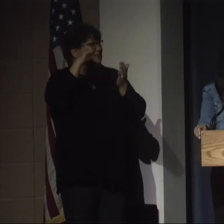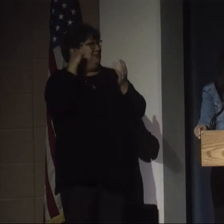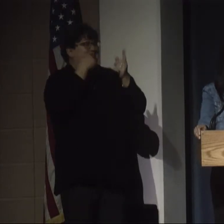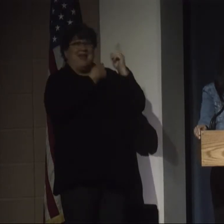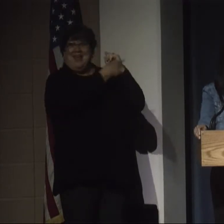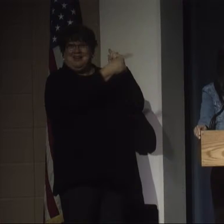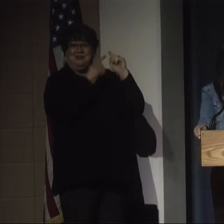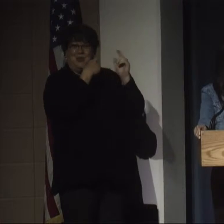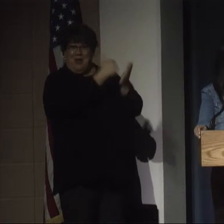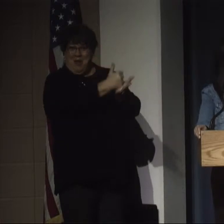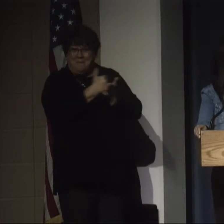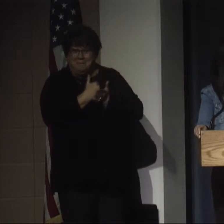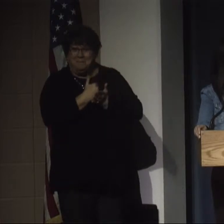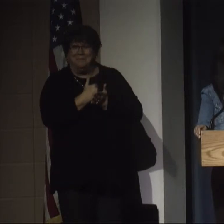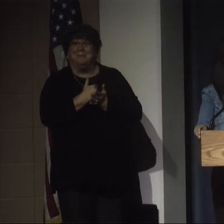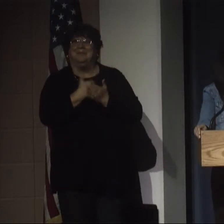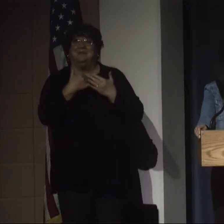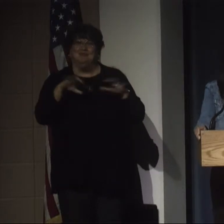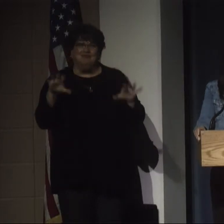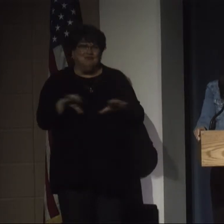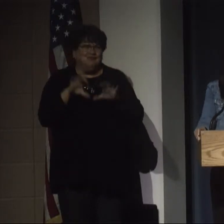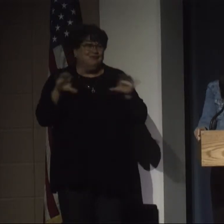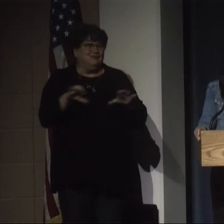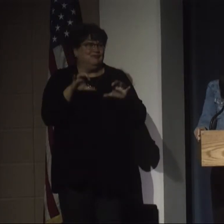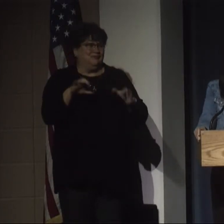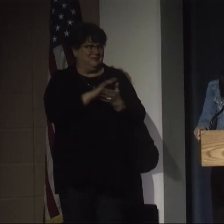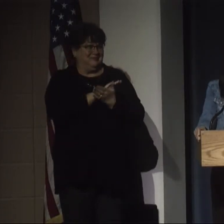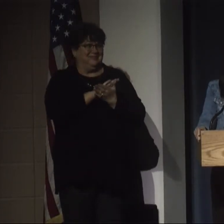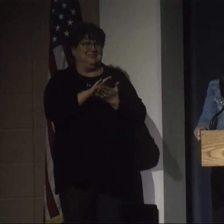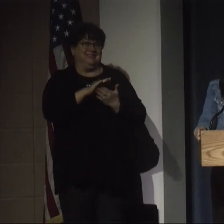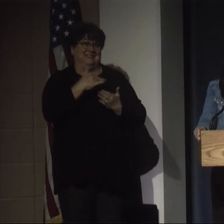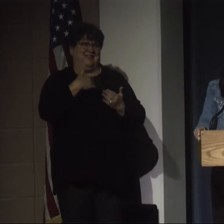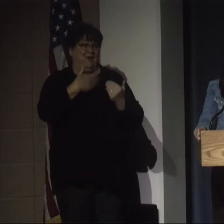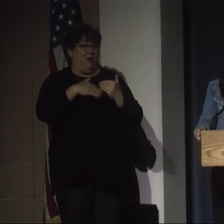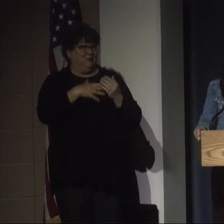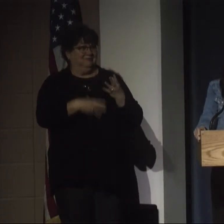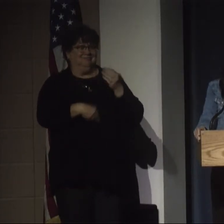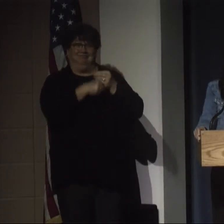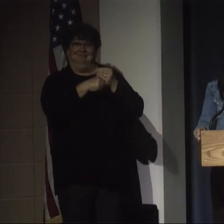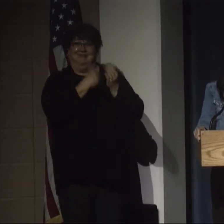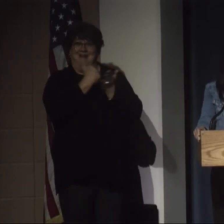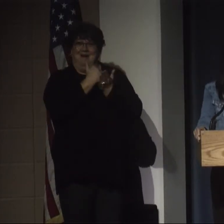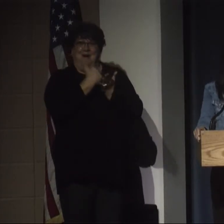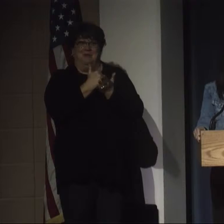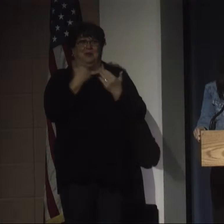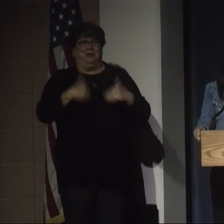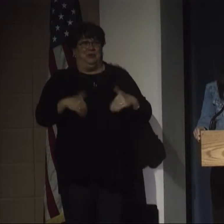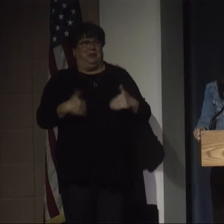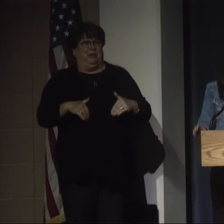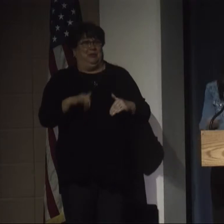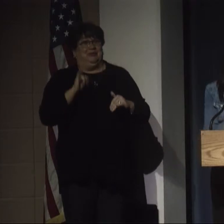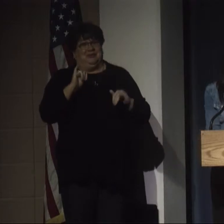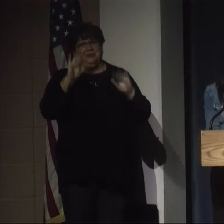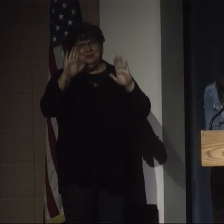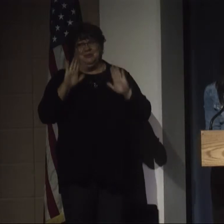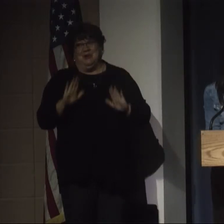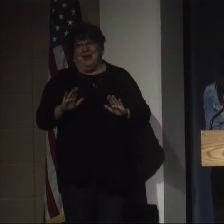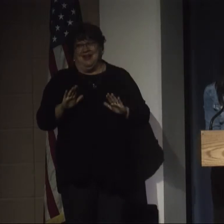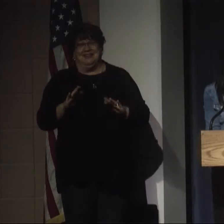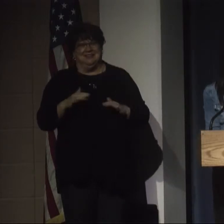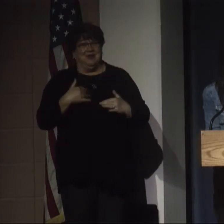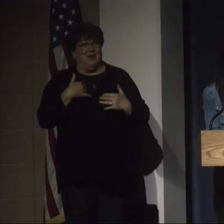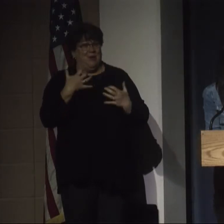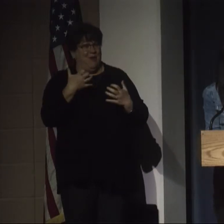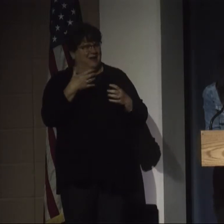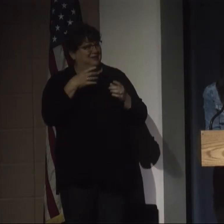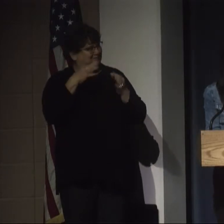also helped us. It was nice having all this additional help back there, so that was great. I just want to point out